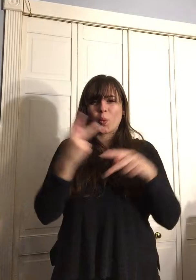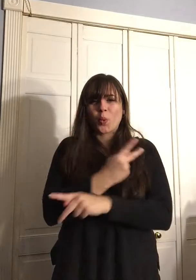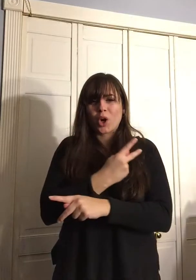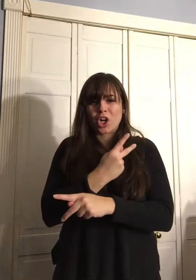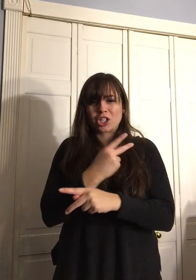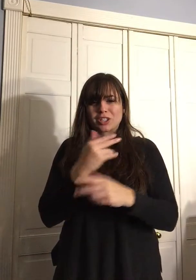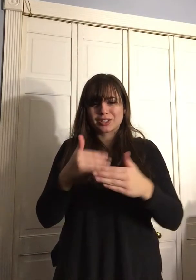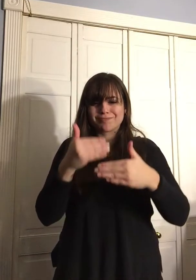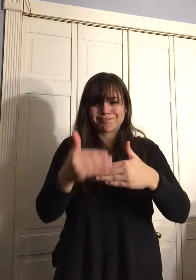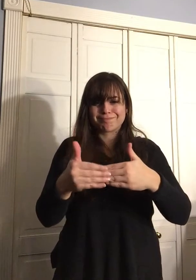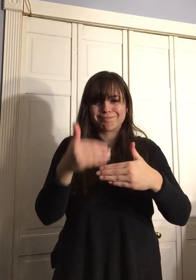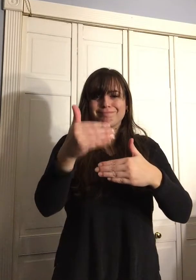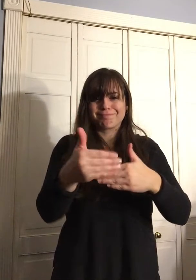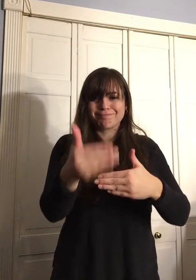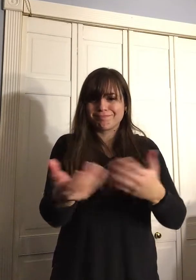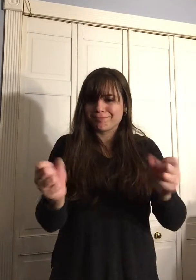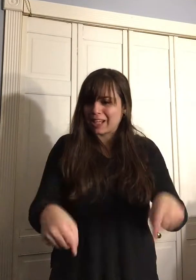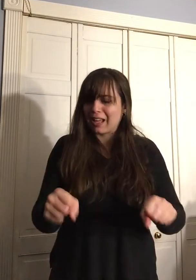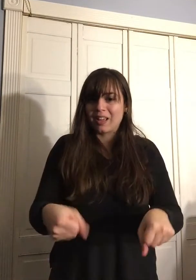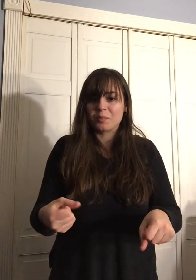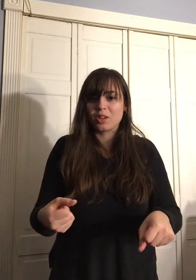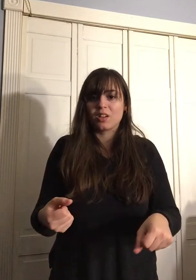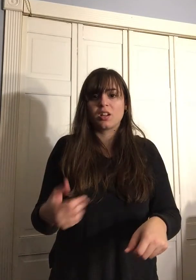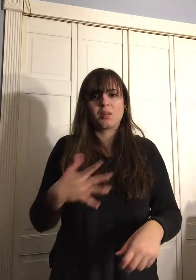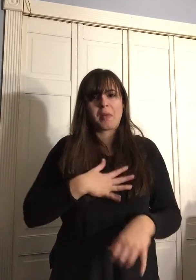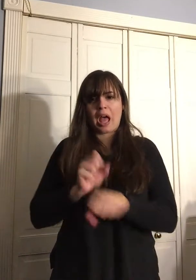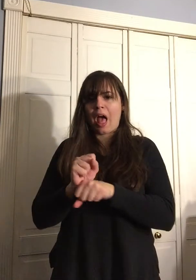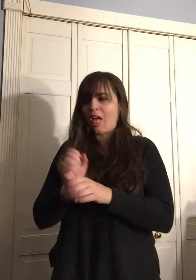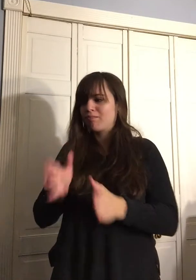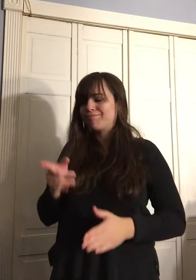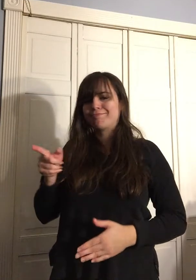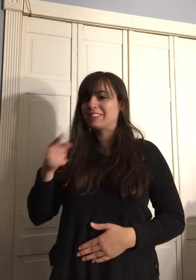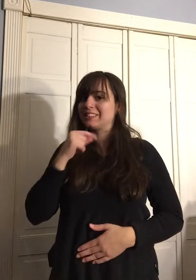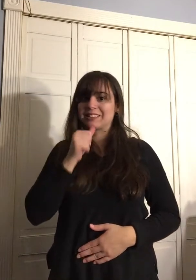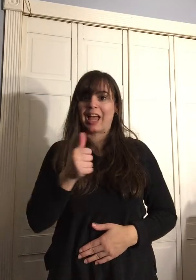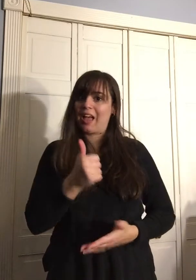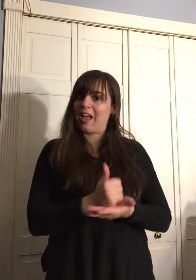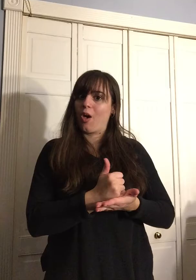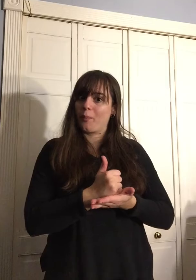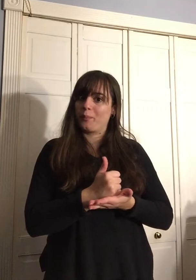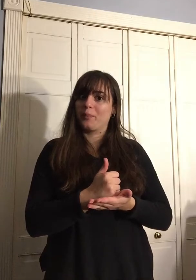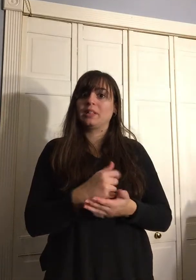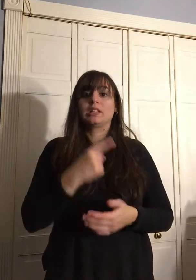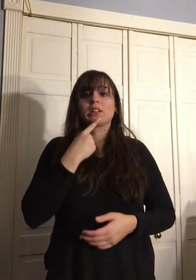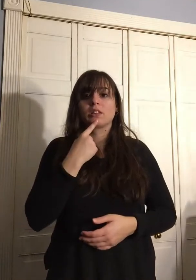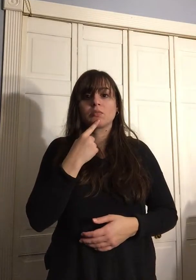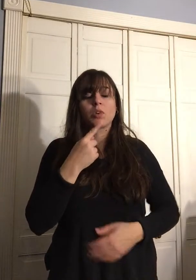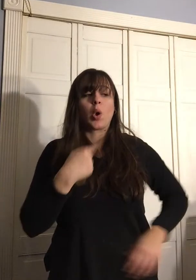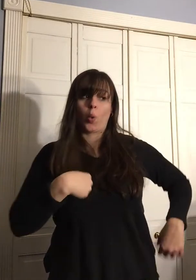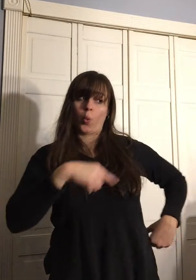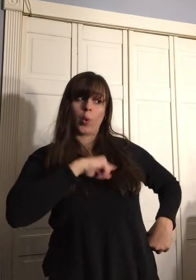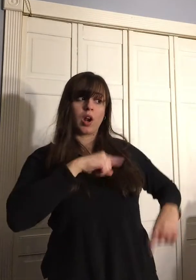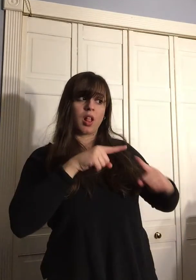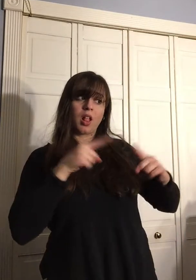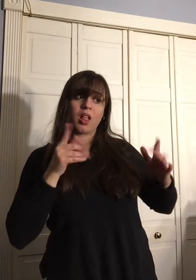When we arrived at their army base, my head was spinning with these worst case scenarios, and